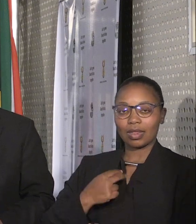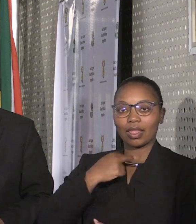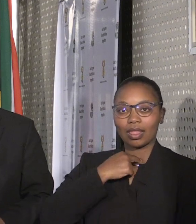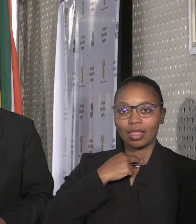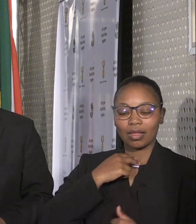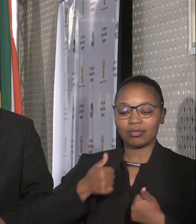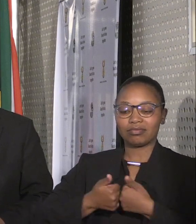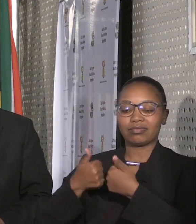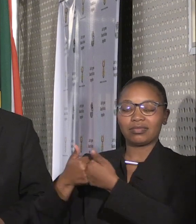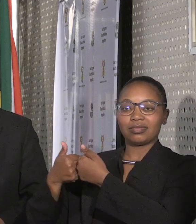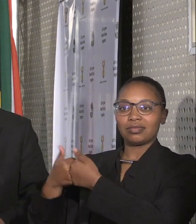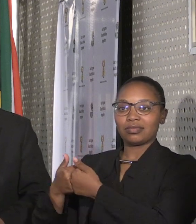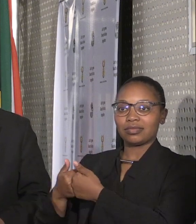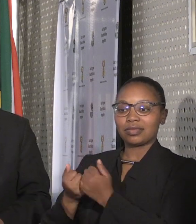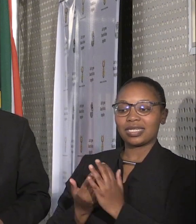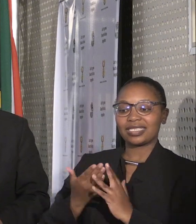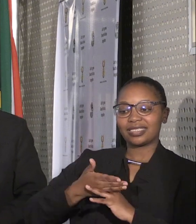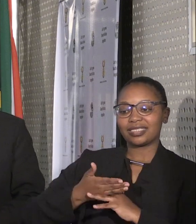grants this past week.